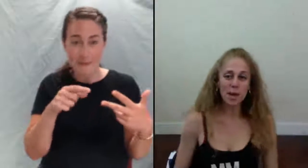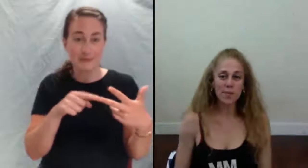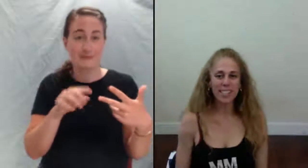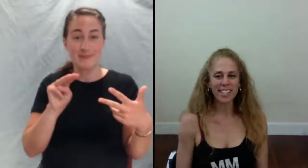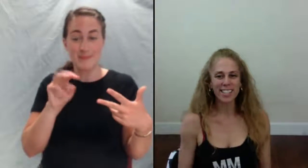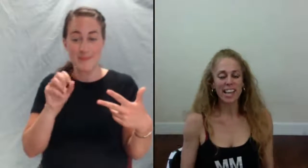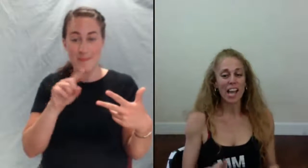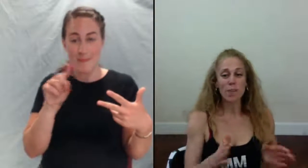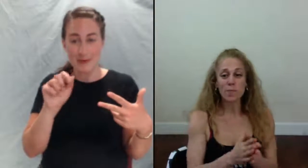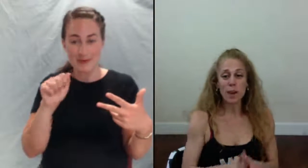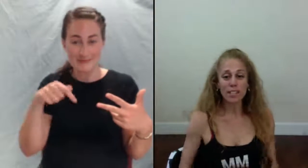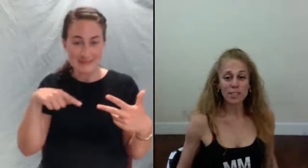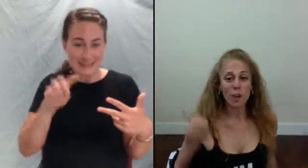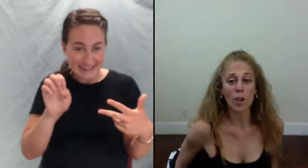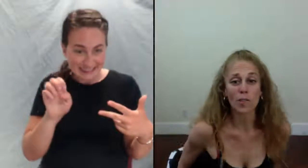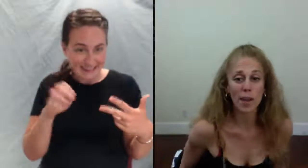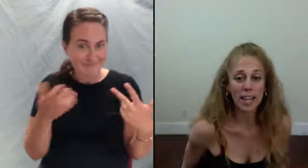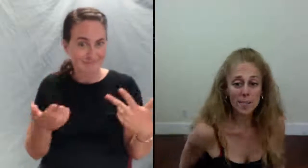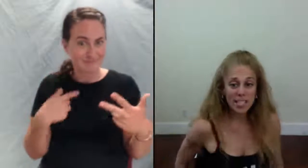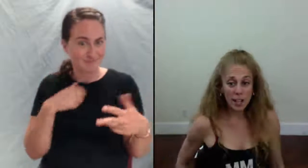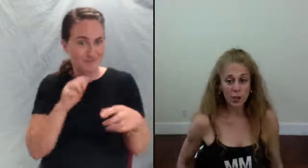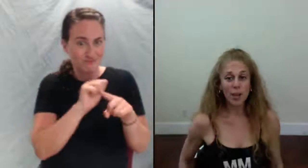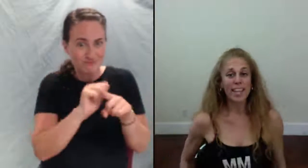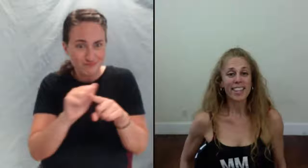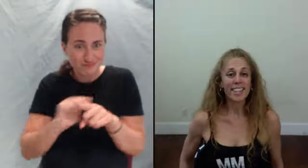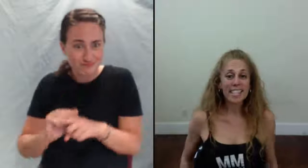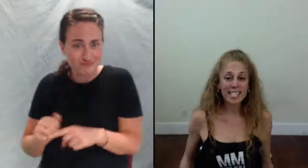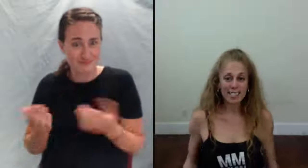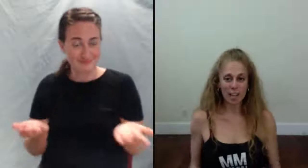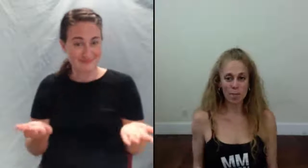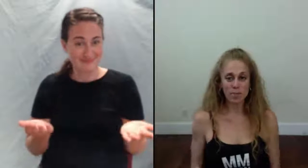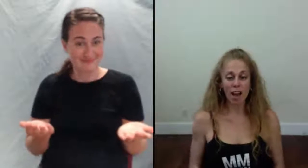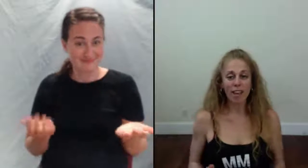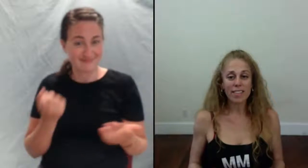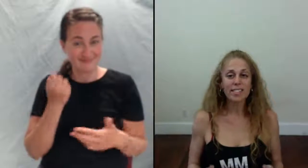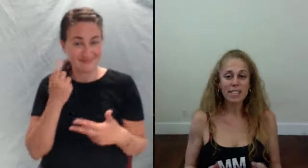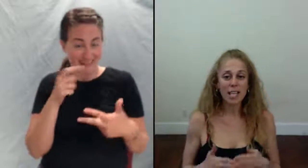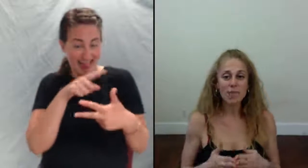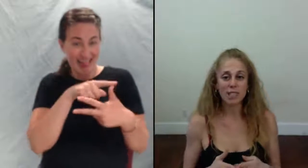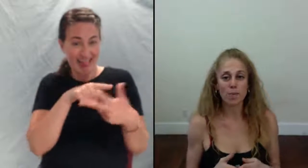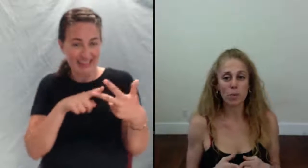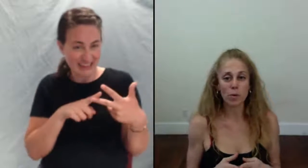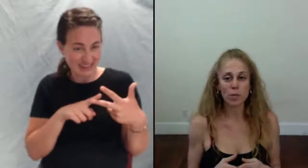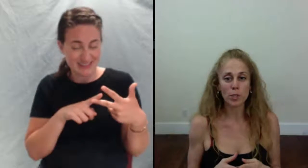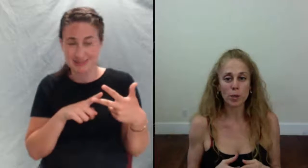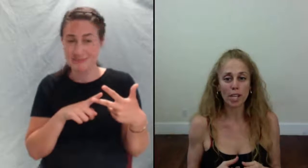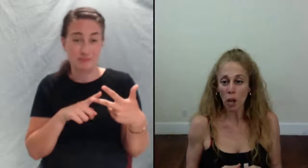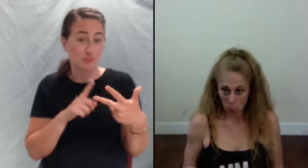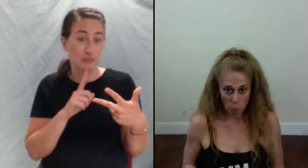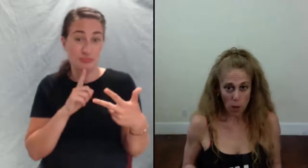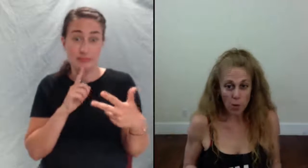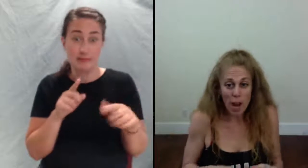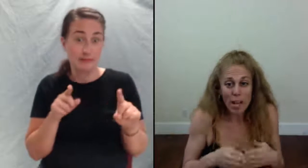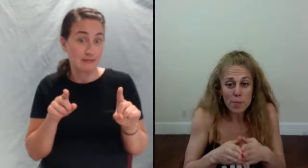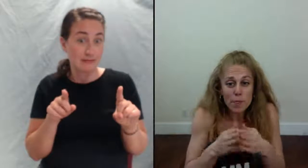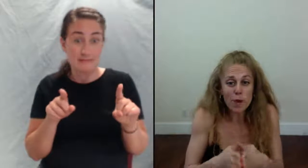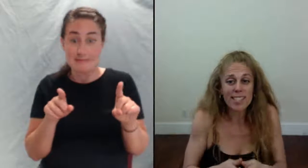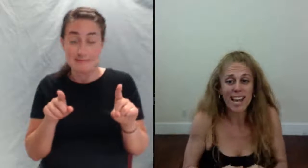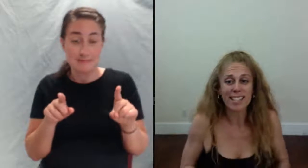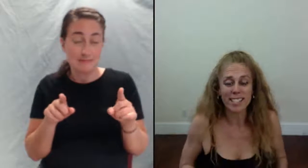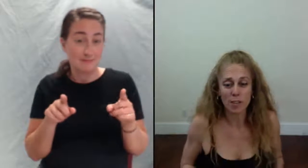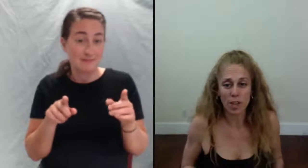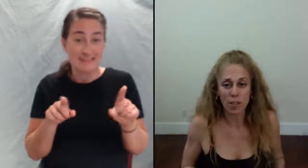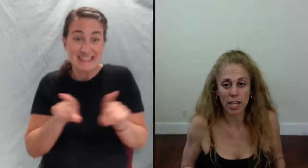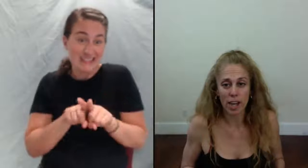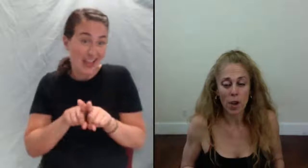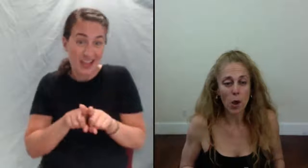our Mozambique, and we practiced all of them. And let me tell you, these steps are the same steps that we'll be doing when we are able to go